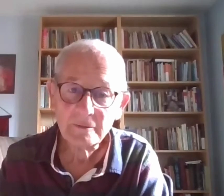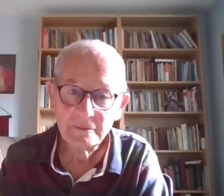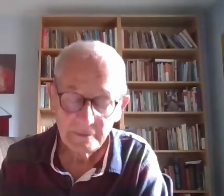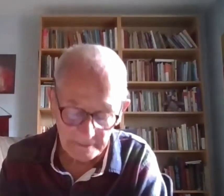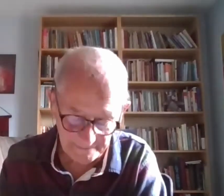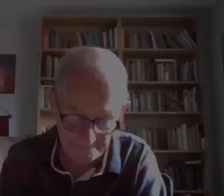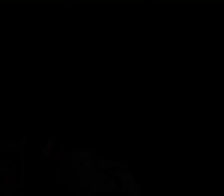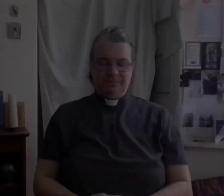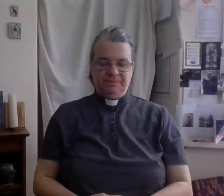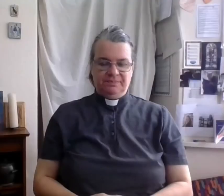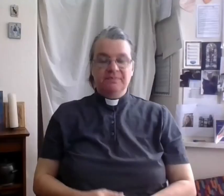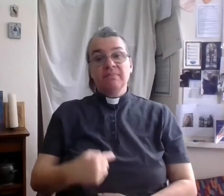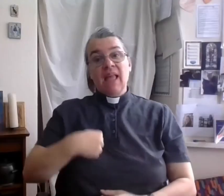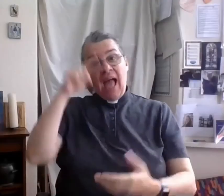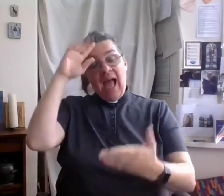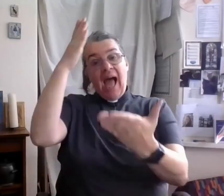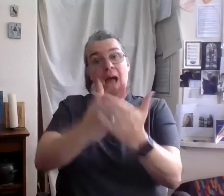do.